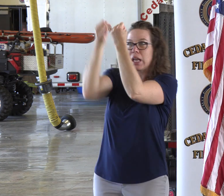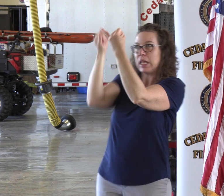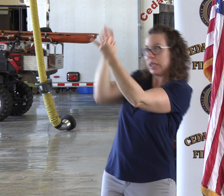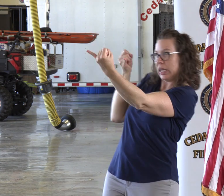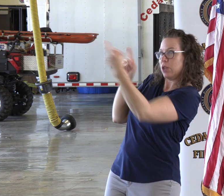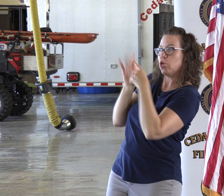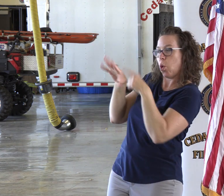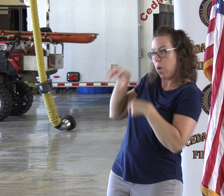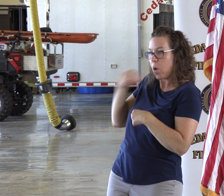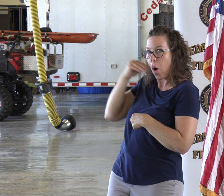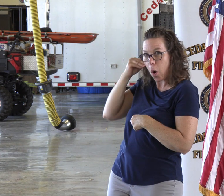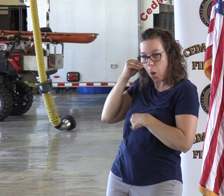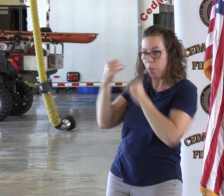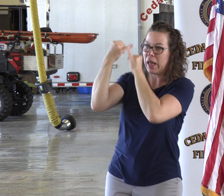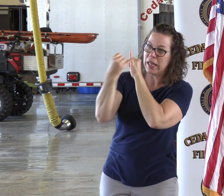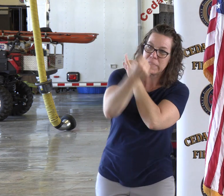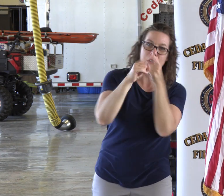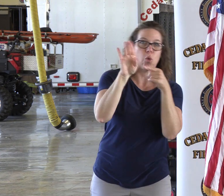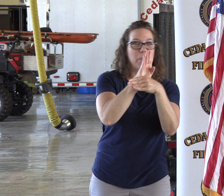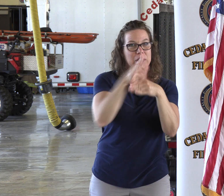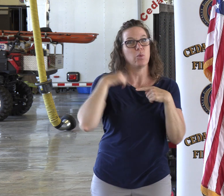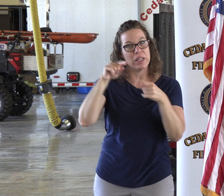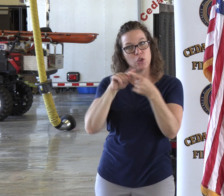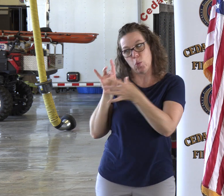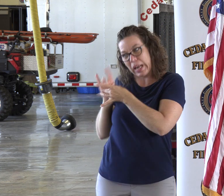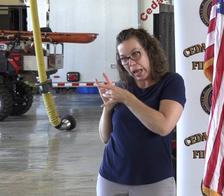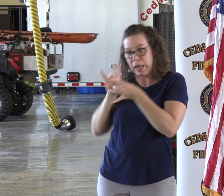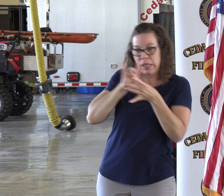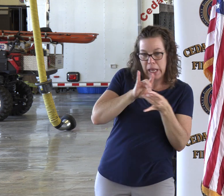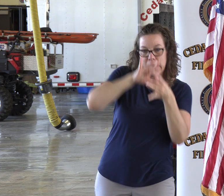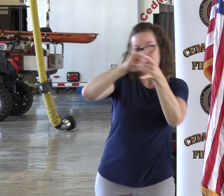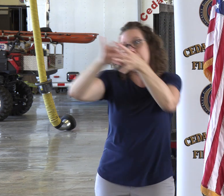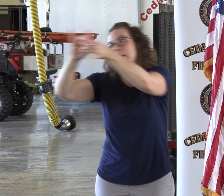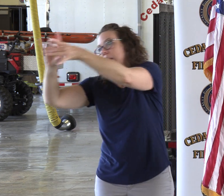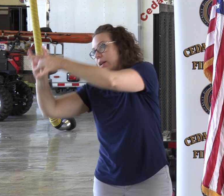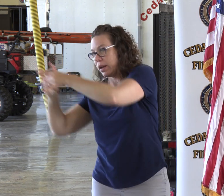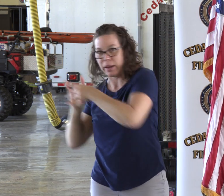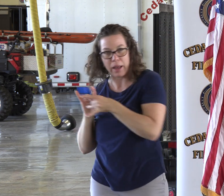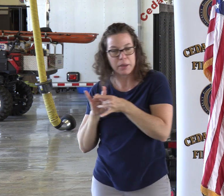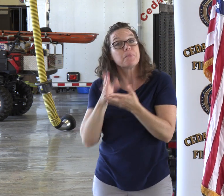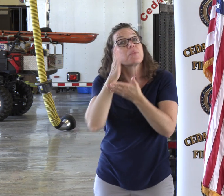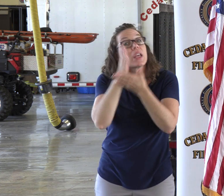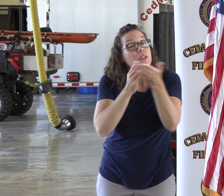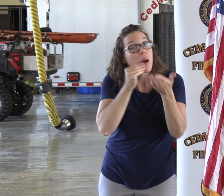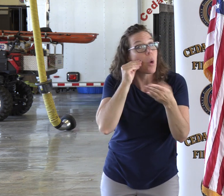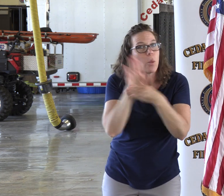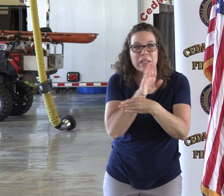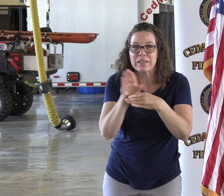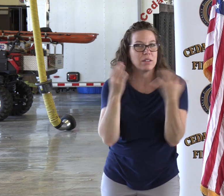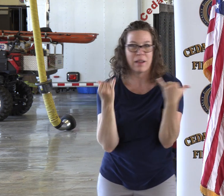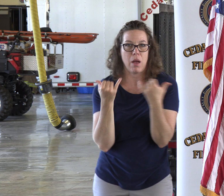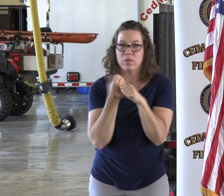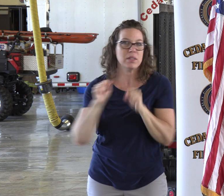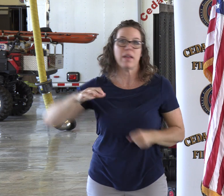businesses. And now we are reconnecting each one to restore energy. For some homes and businesses, it's just not safe